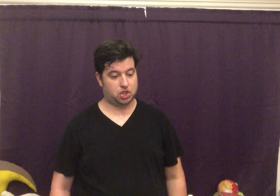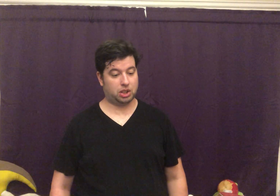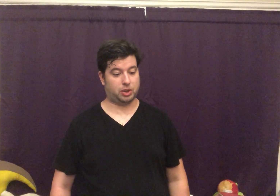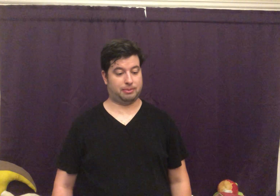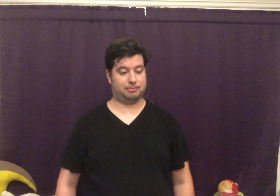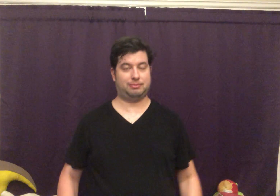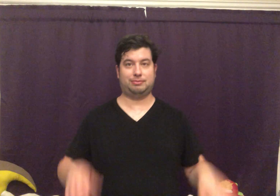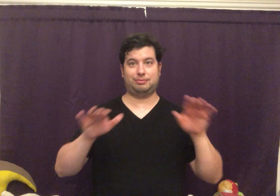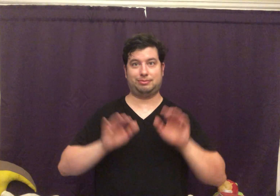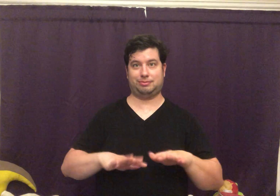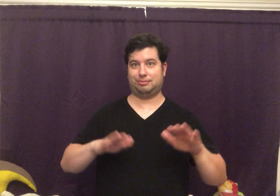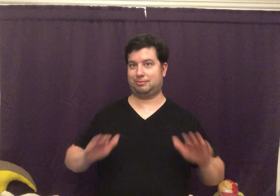Children.